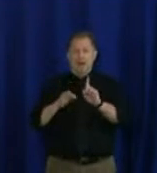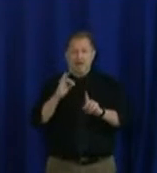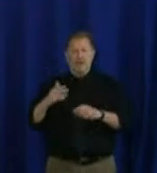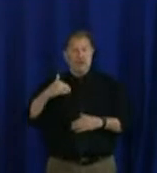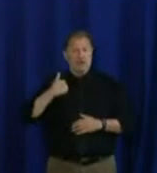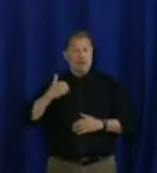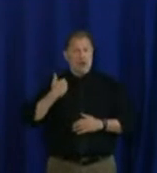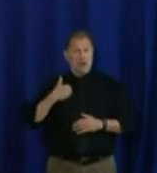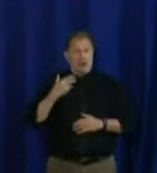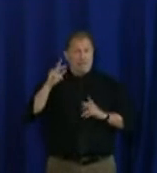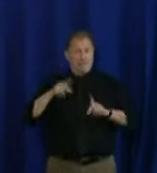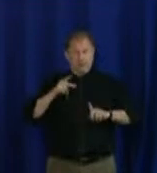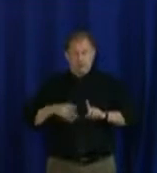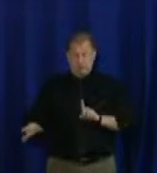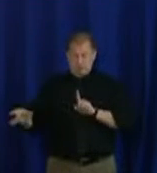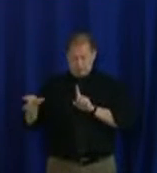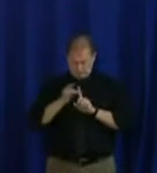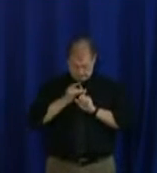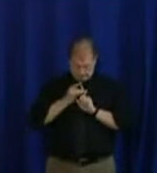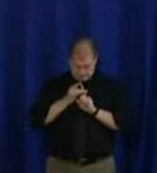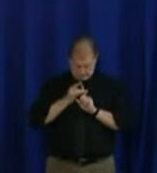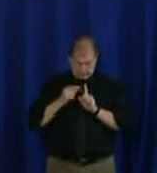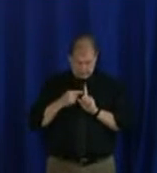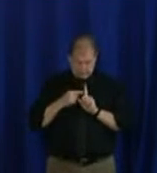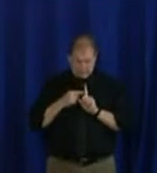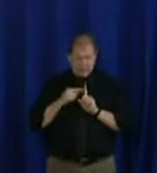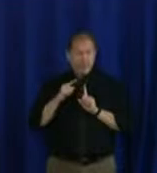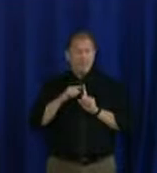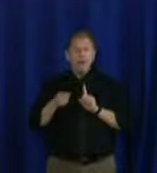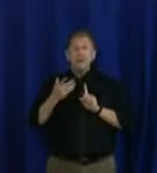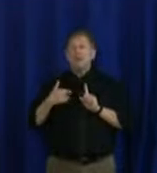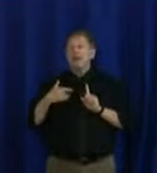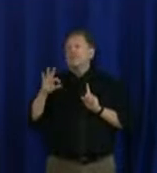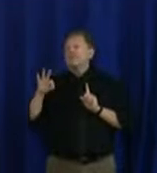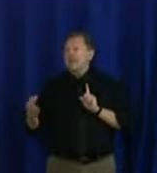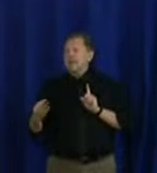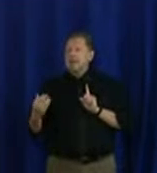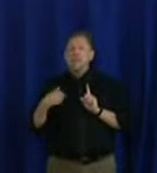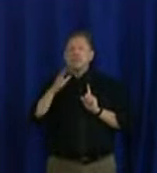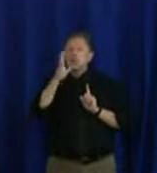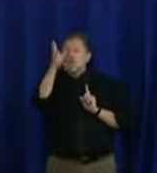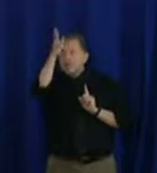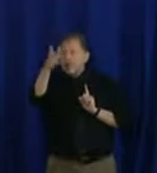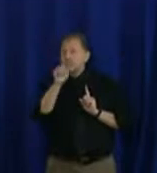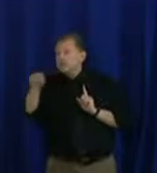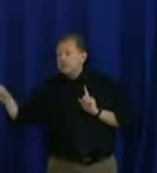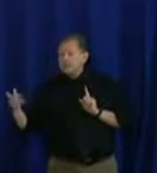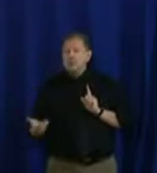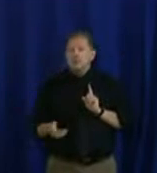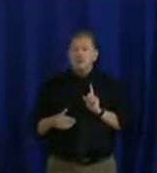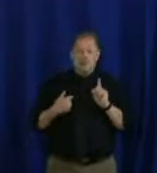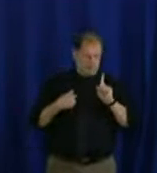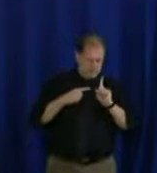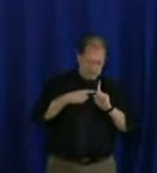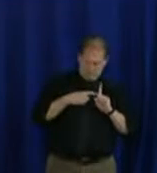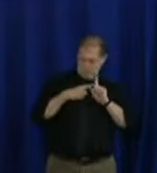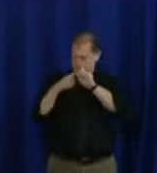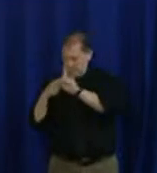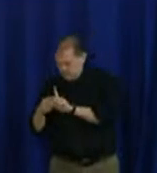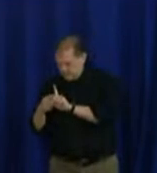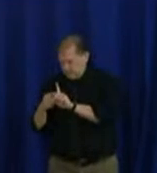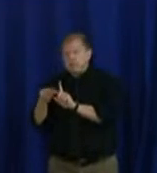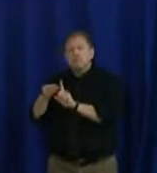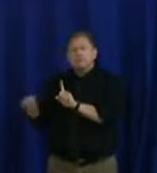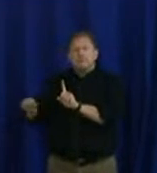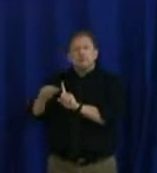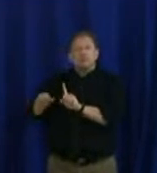your close circle people who have underlying conditions, or especially people who are in those old age groups, I also need